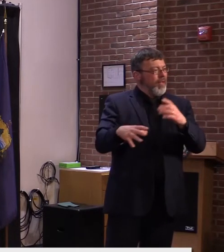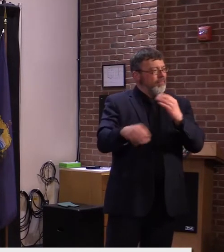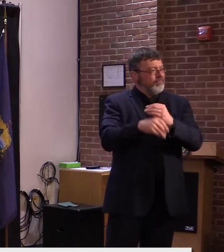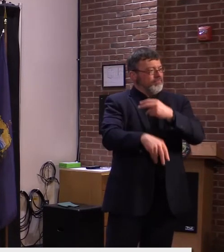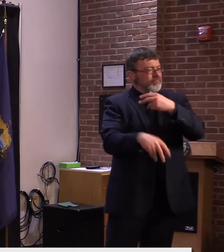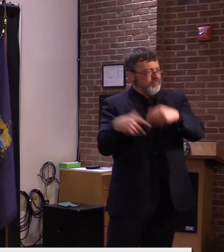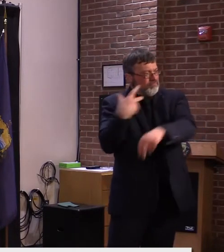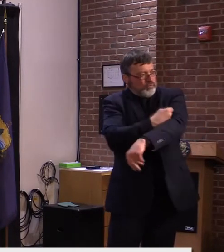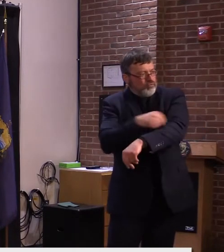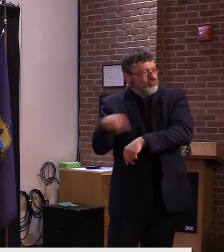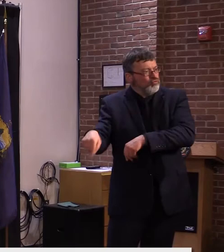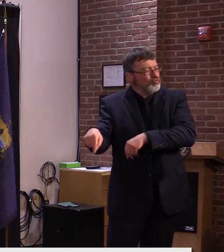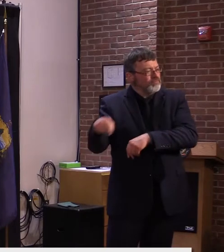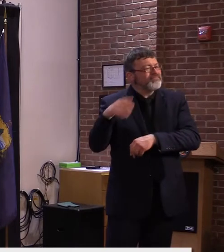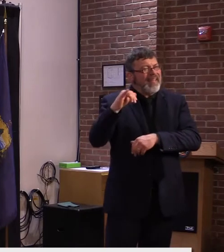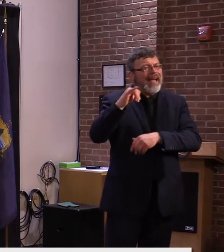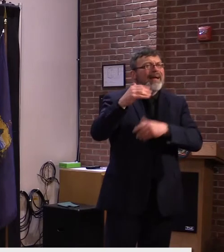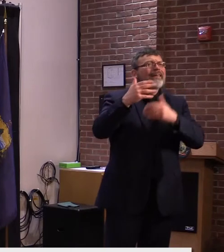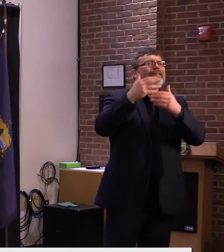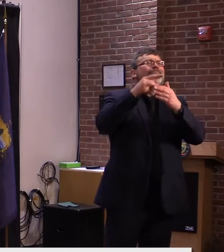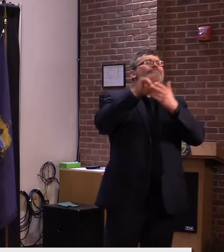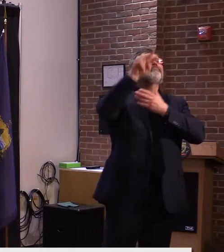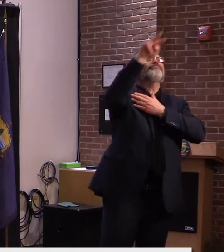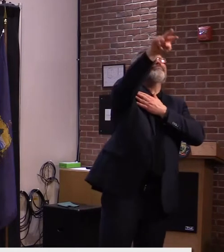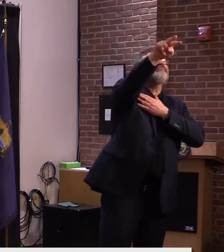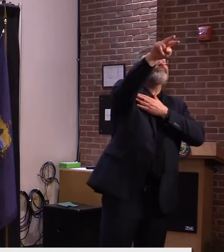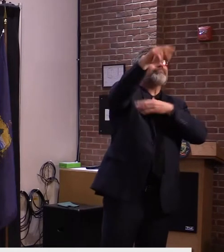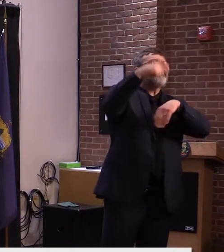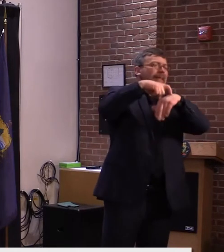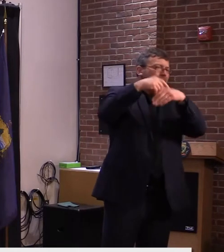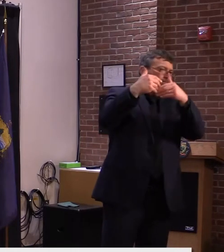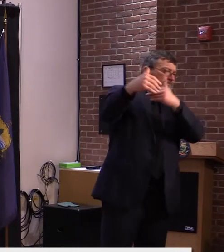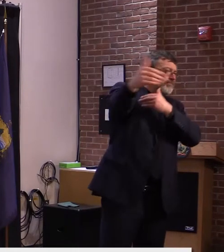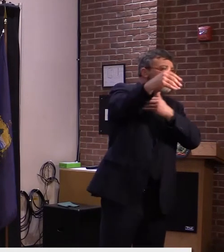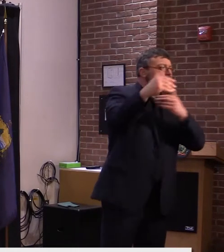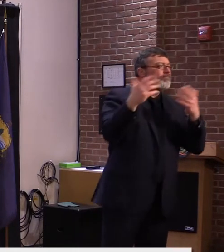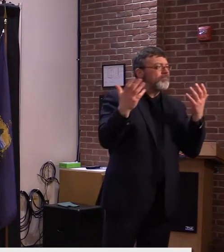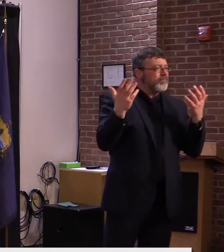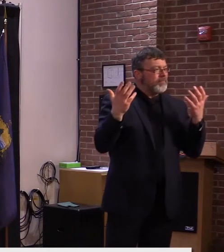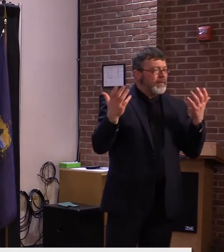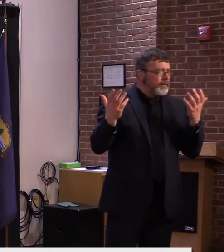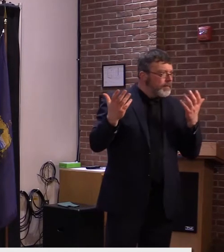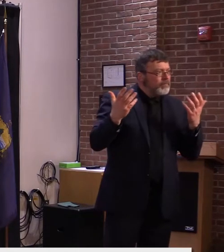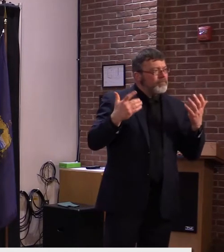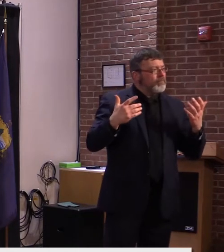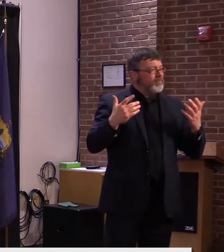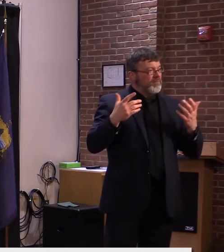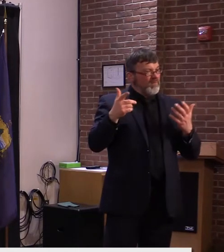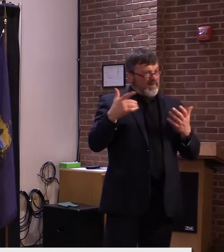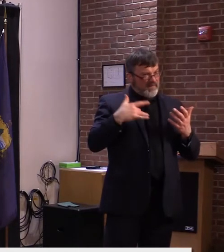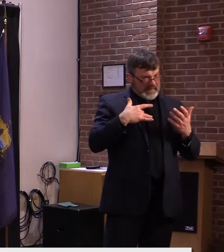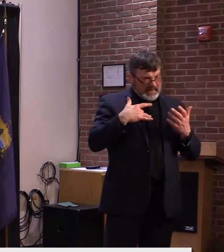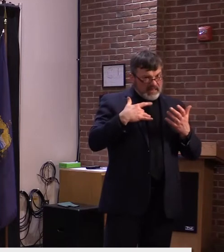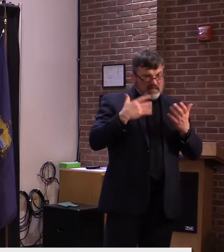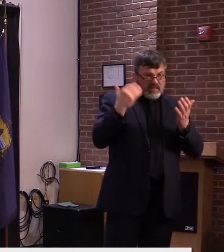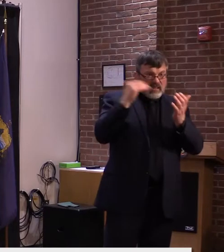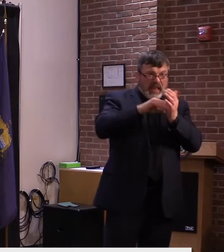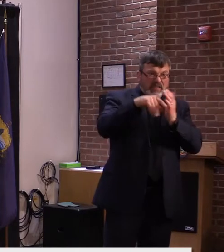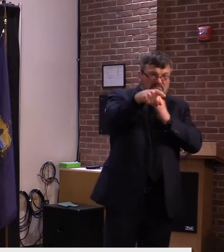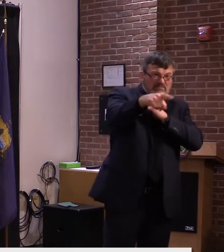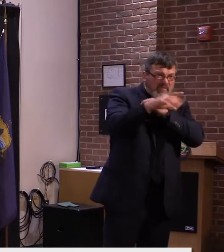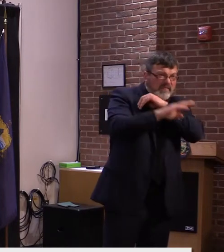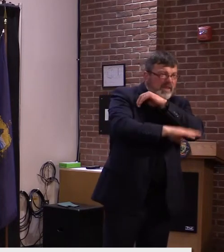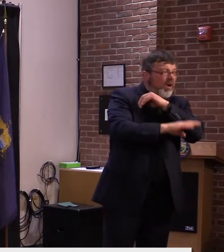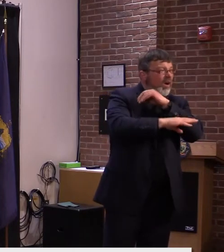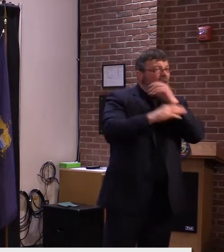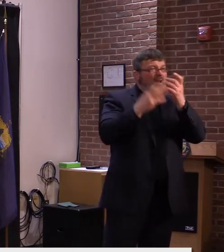want people to get boosters now, but I mean, is this something that you see happening every year? You know, it's just like it's COVID.